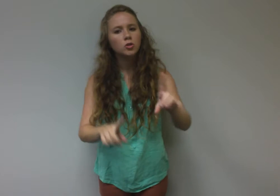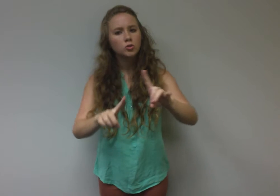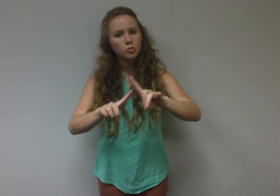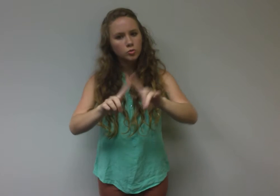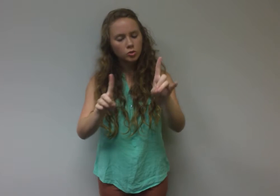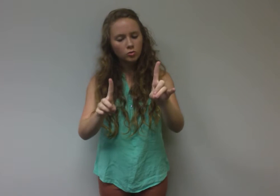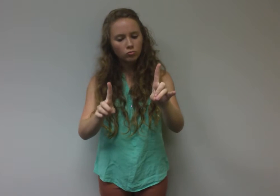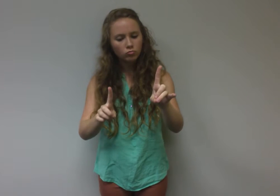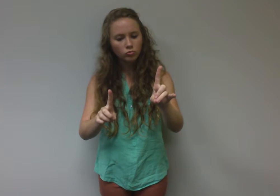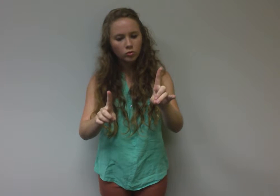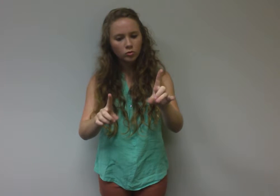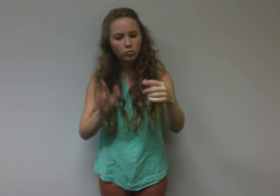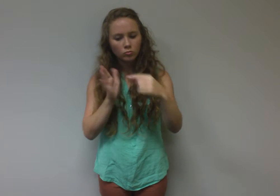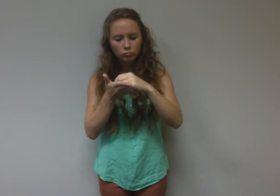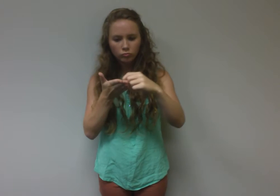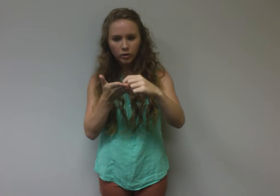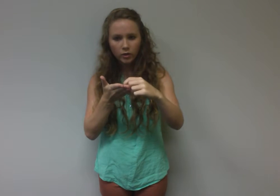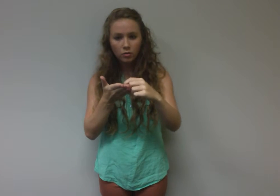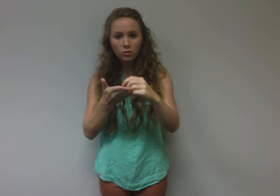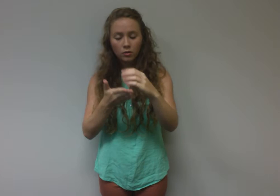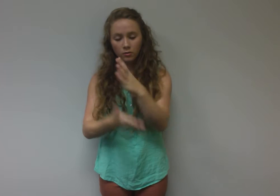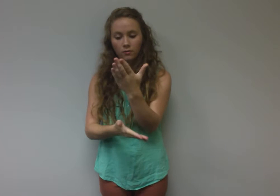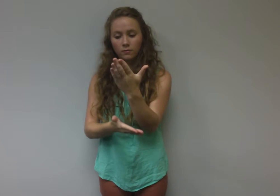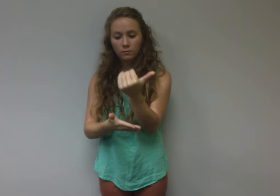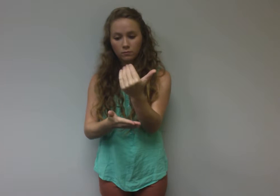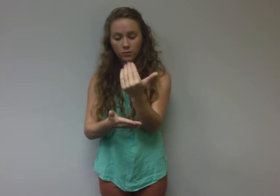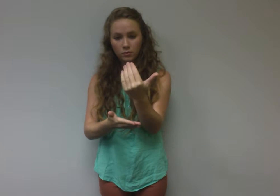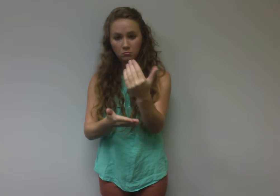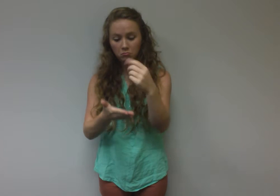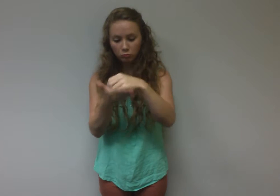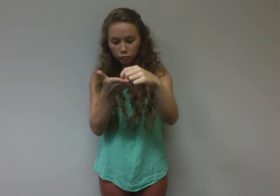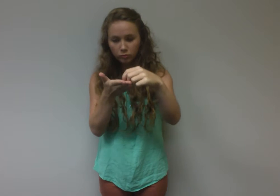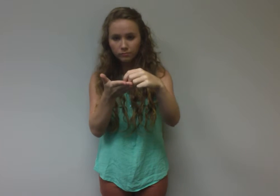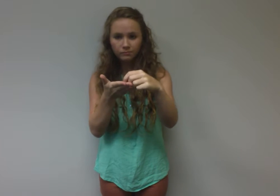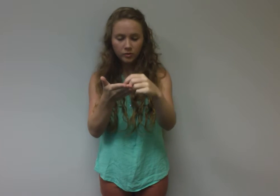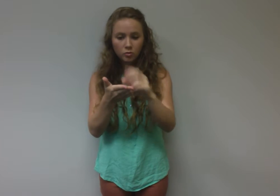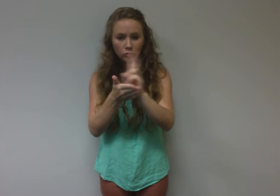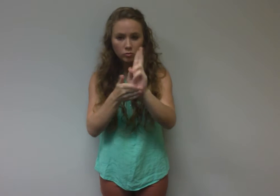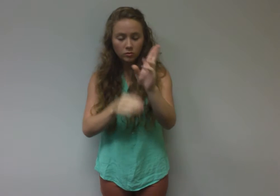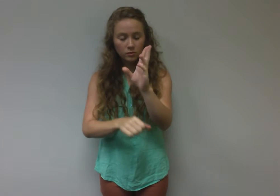write the 5, right? You write this 5 right here. And then that 1, you carry the 1.